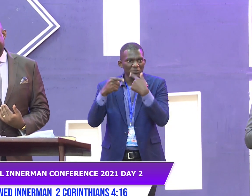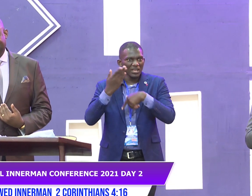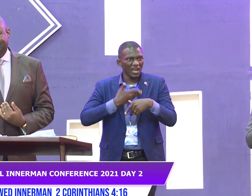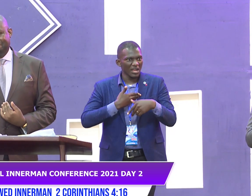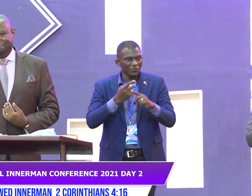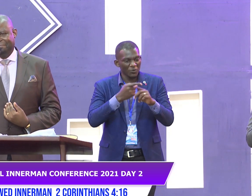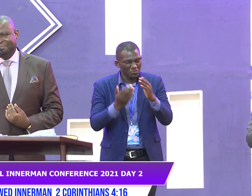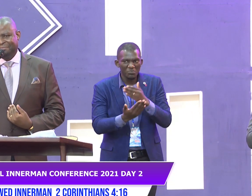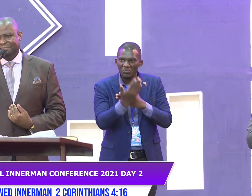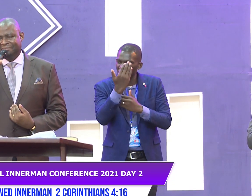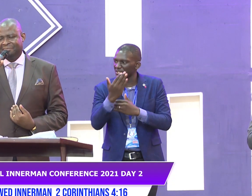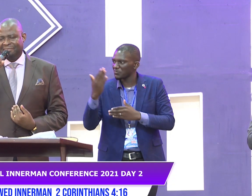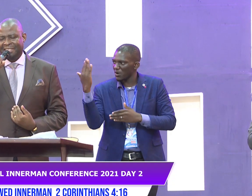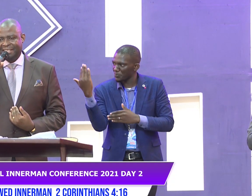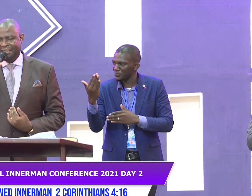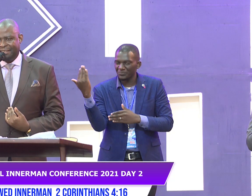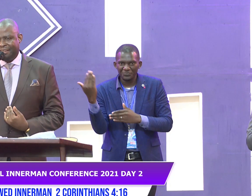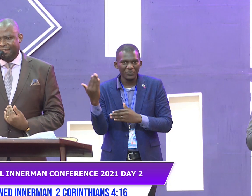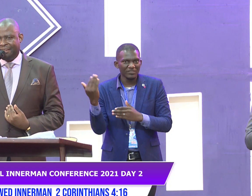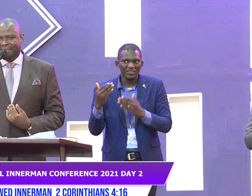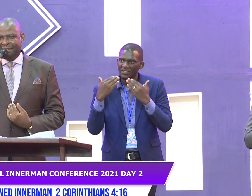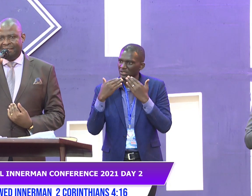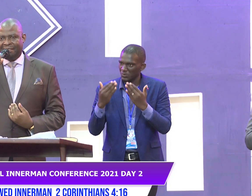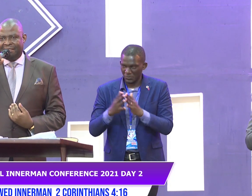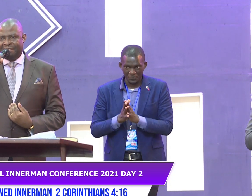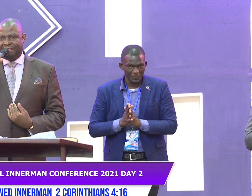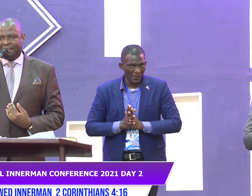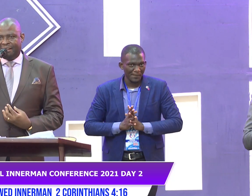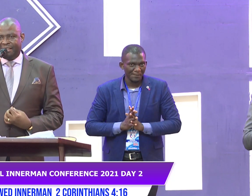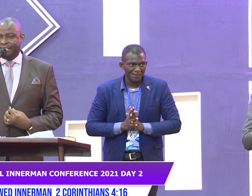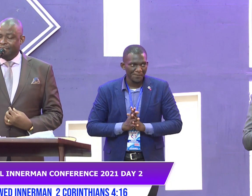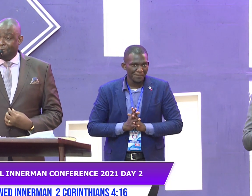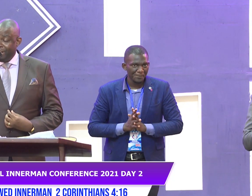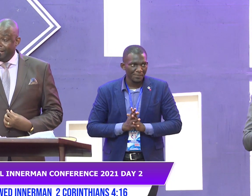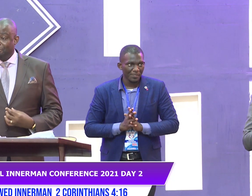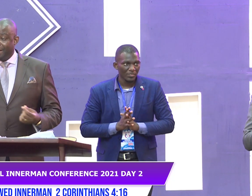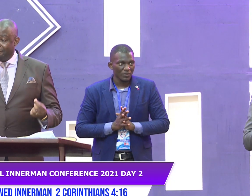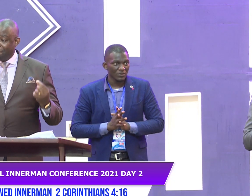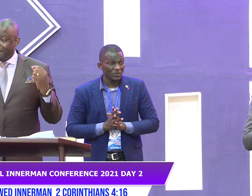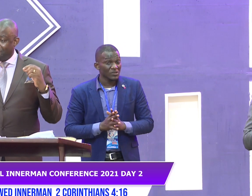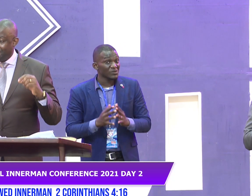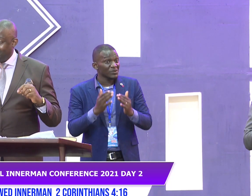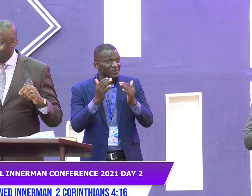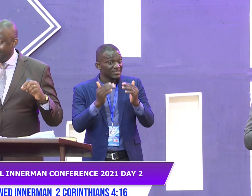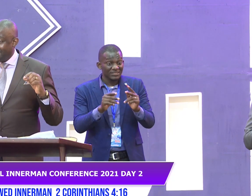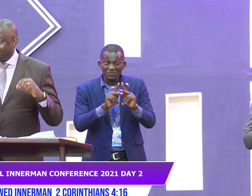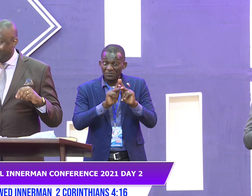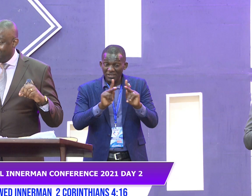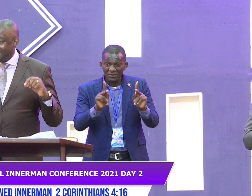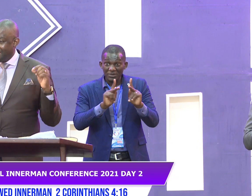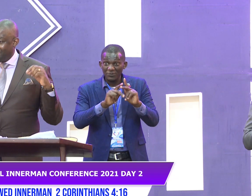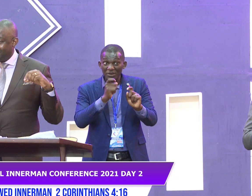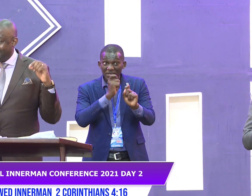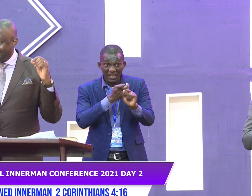Era nebaza Katonda ku lw'ababuulizi bonna betuwulidde. It is very hard to have a renewed inner